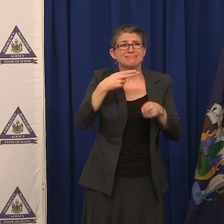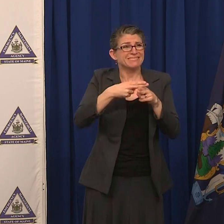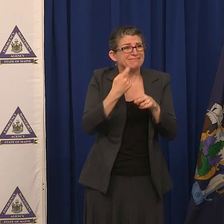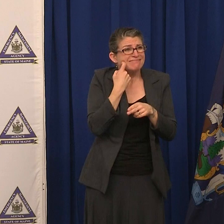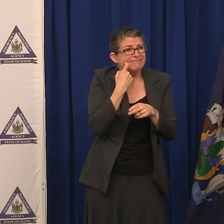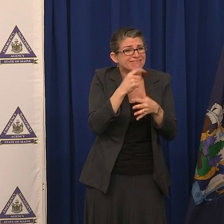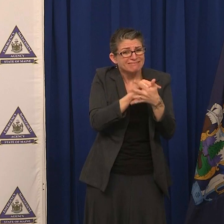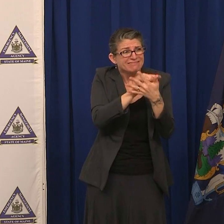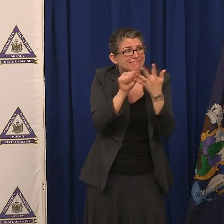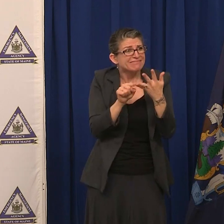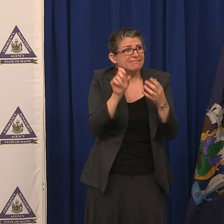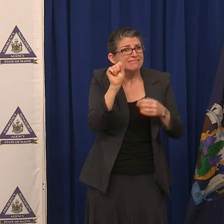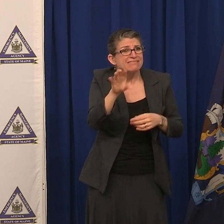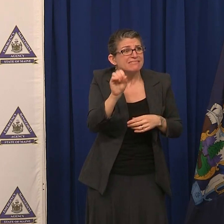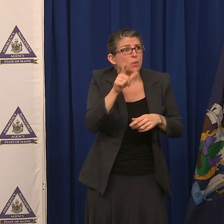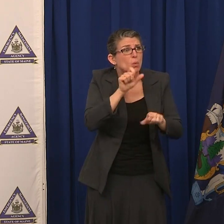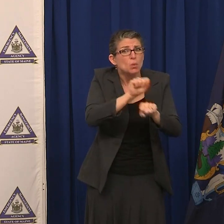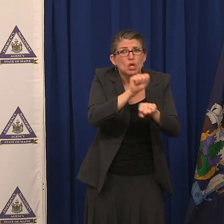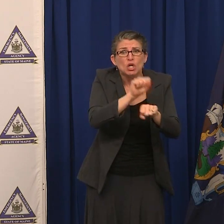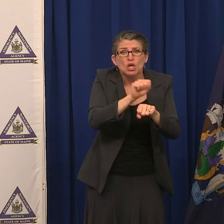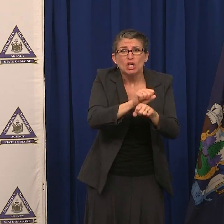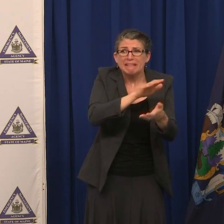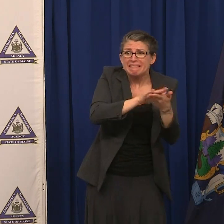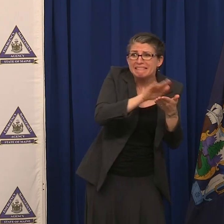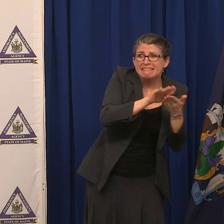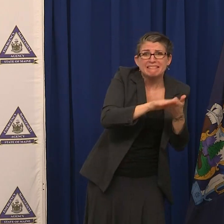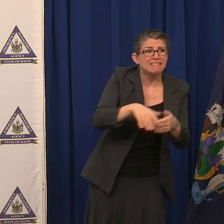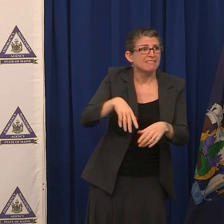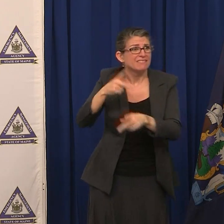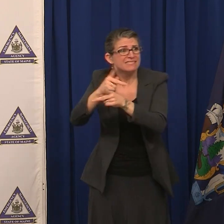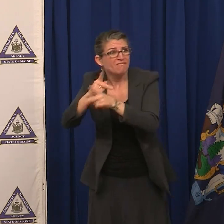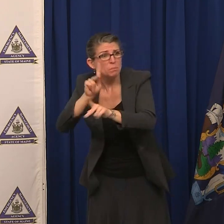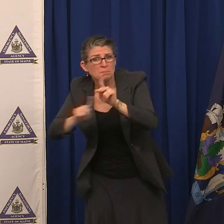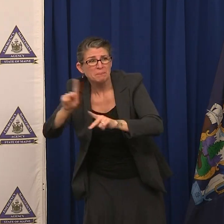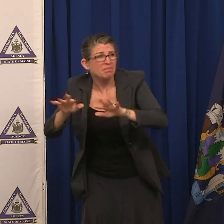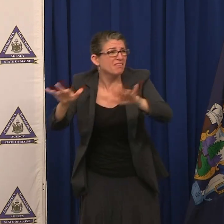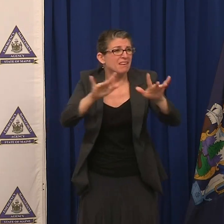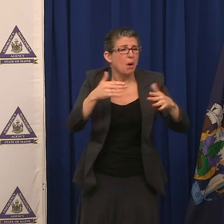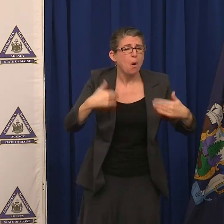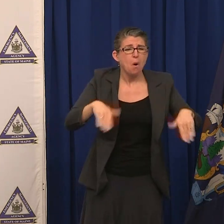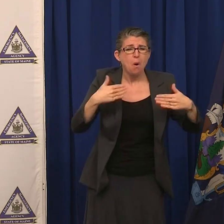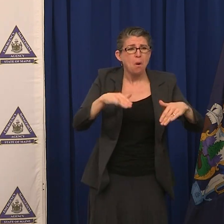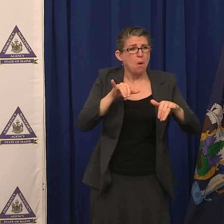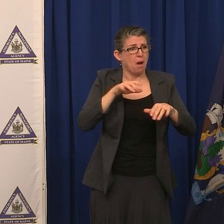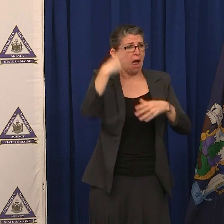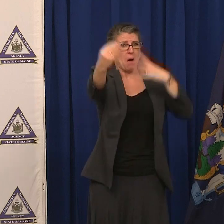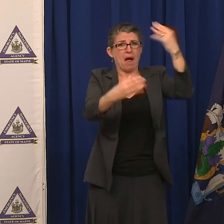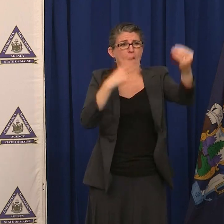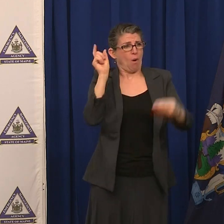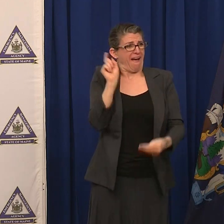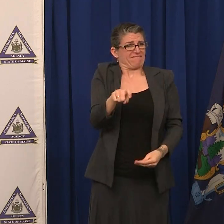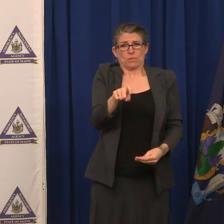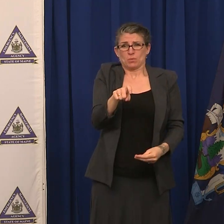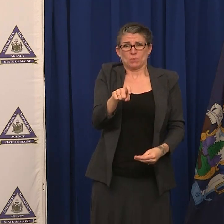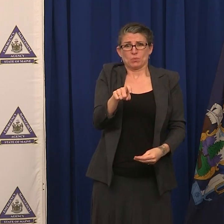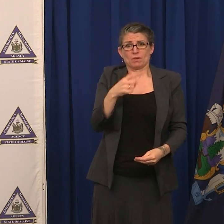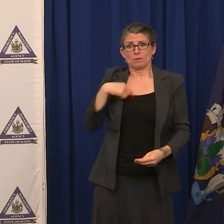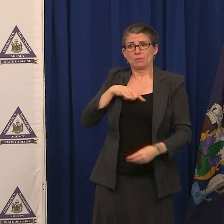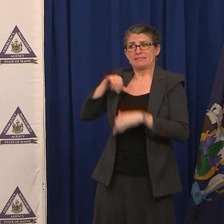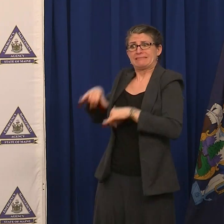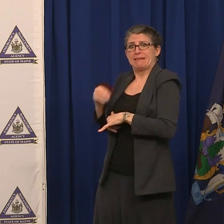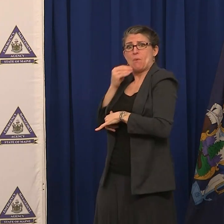many of the rest of us are attempting to stay home, they themselves are grappling with that same personal